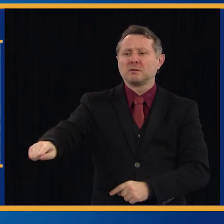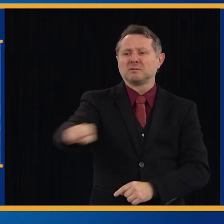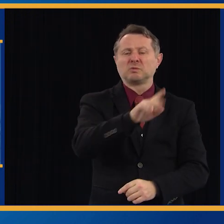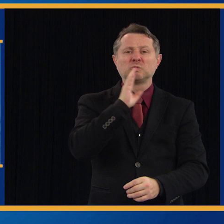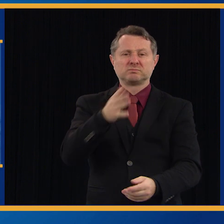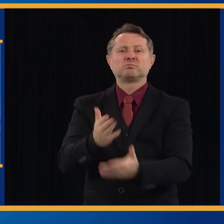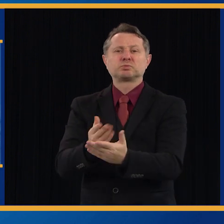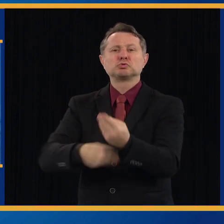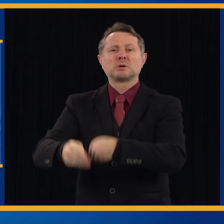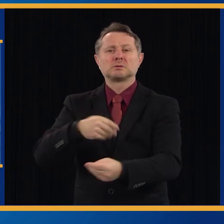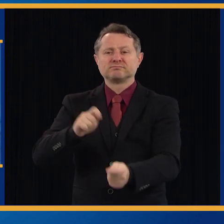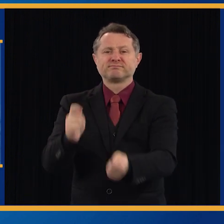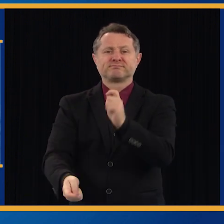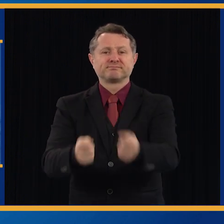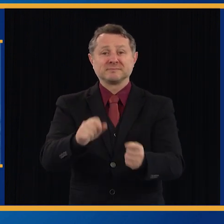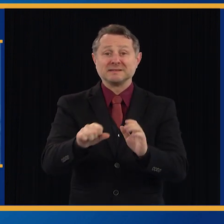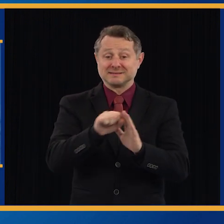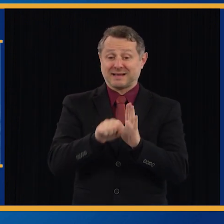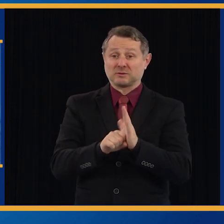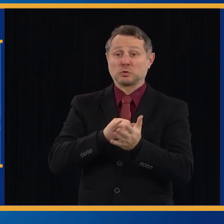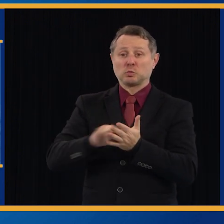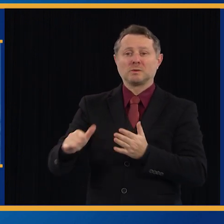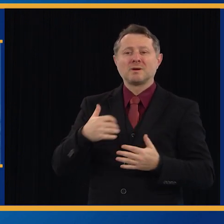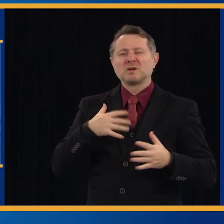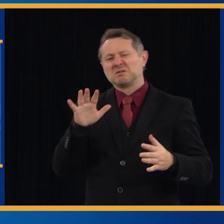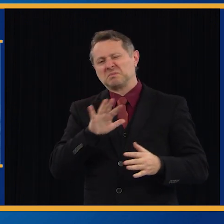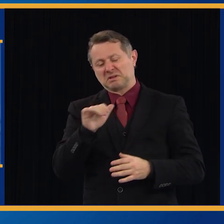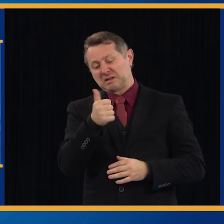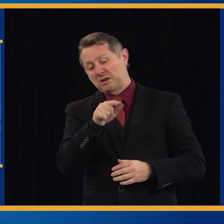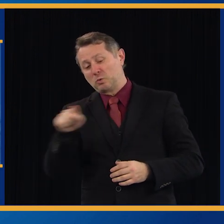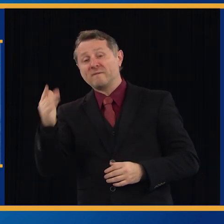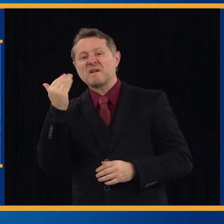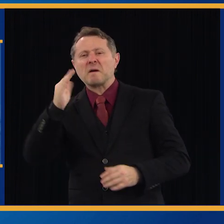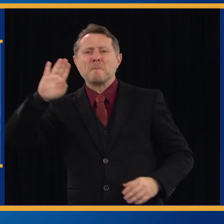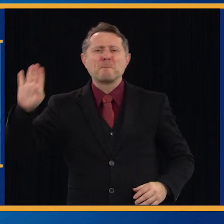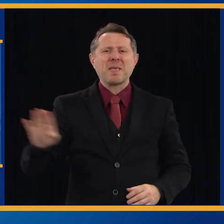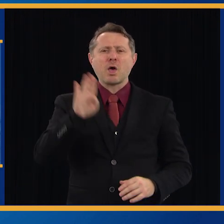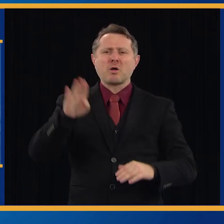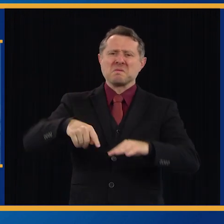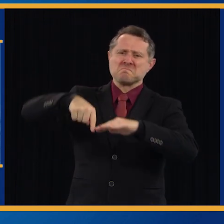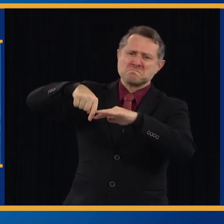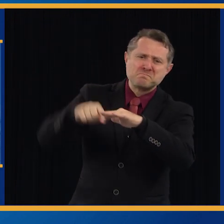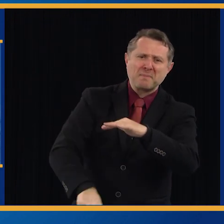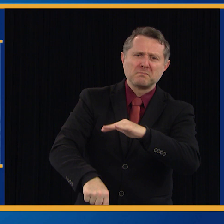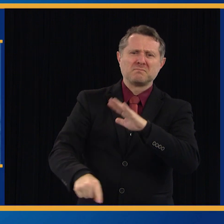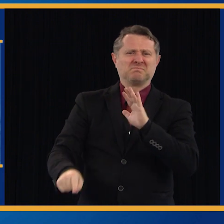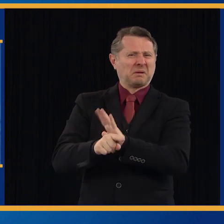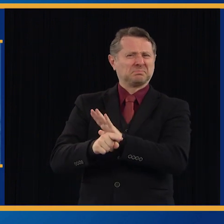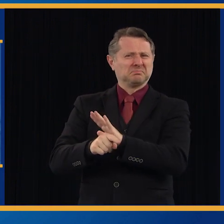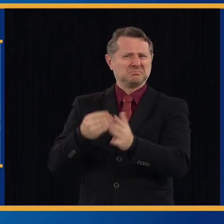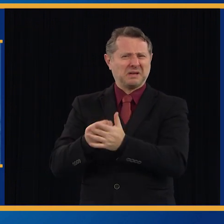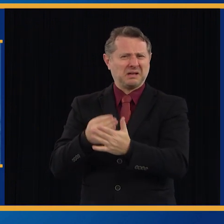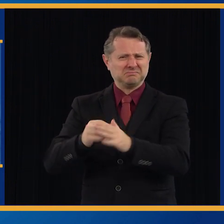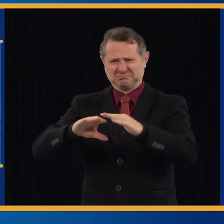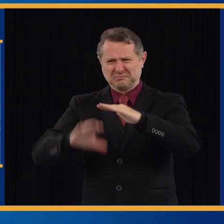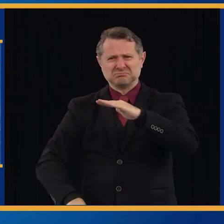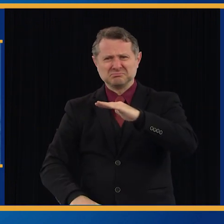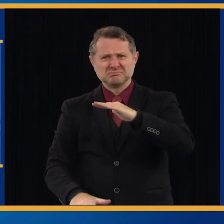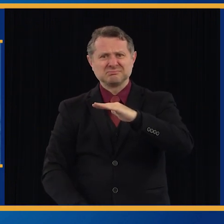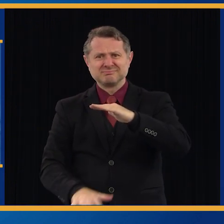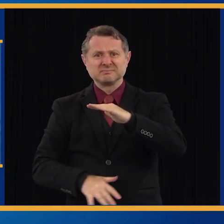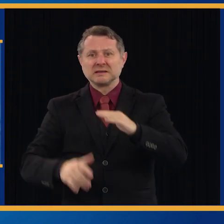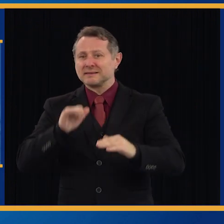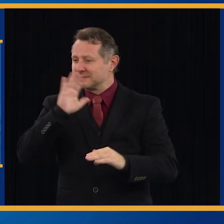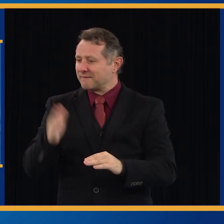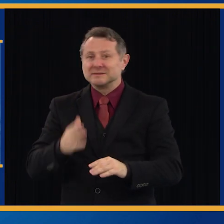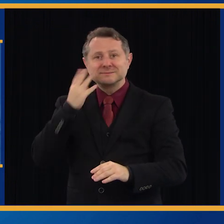a $10 to $15 billion hole right now. And that's never been done before. It basically said, I'll